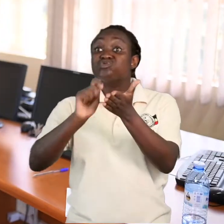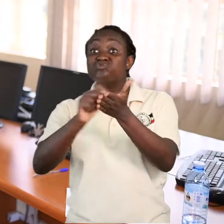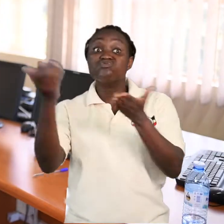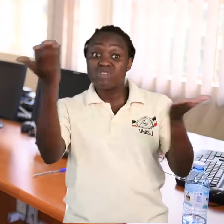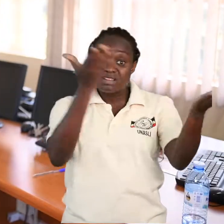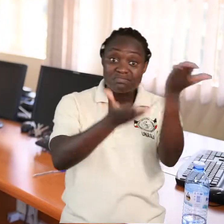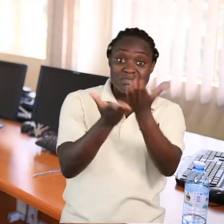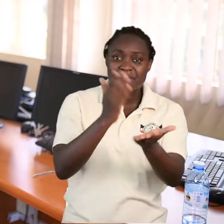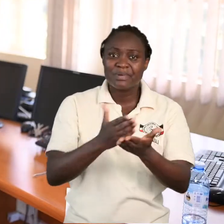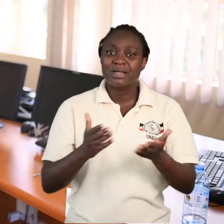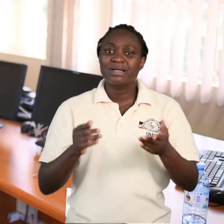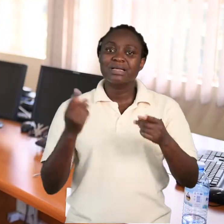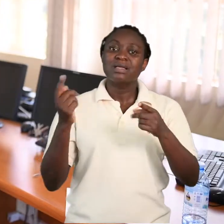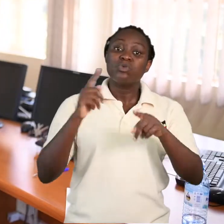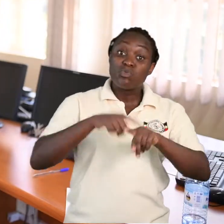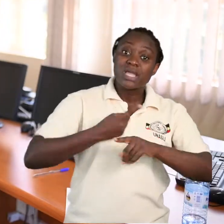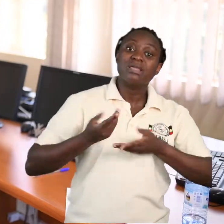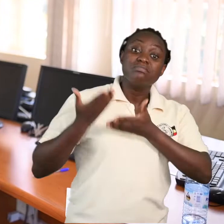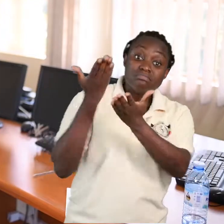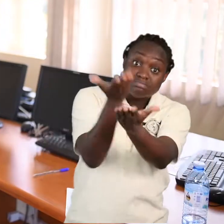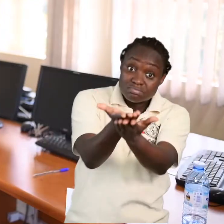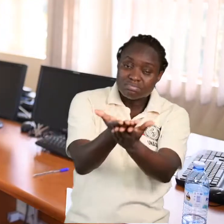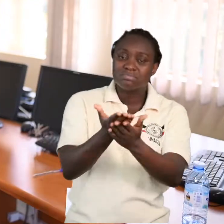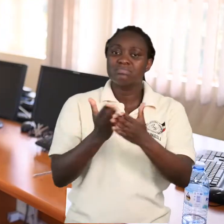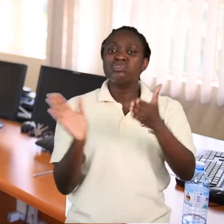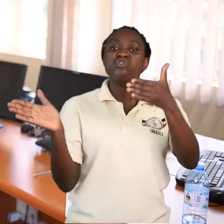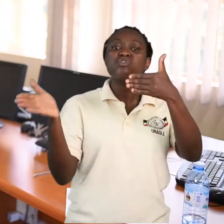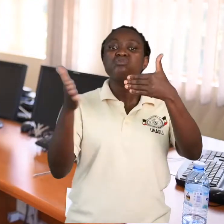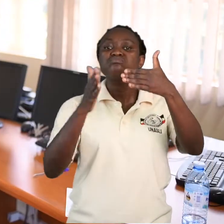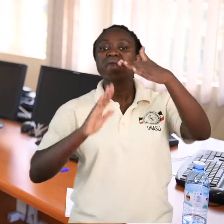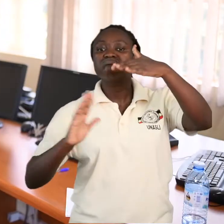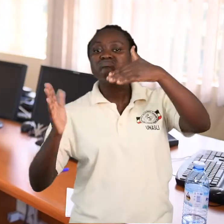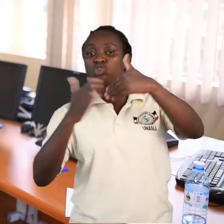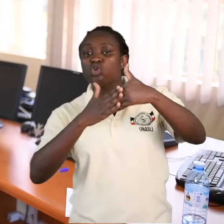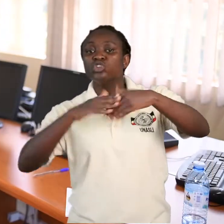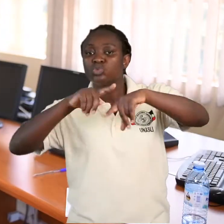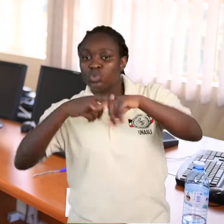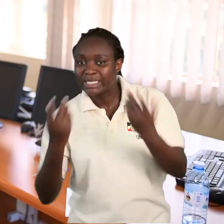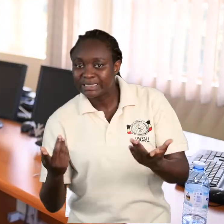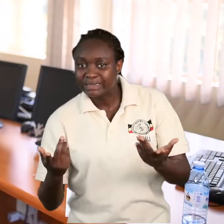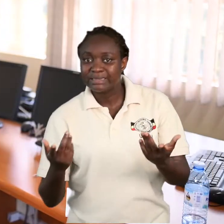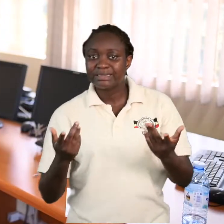closing date, the